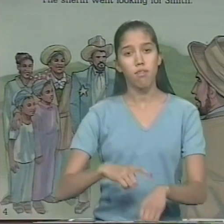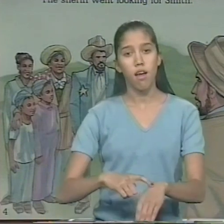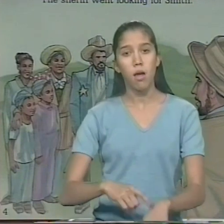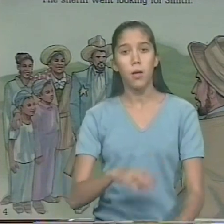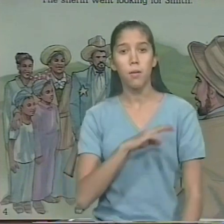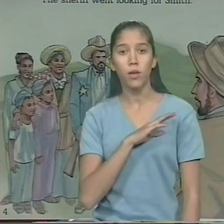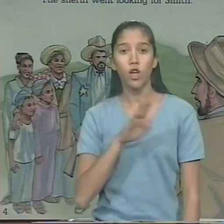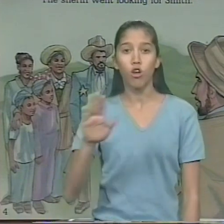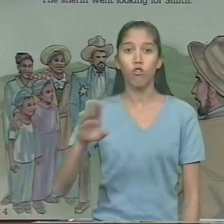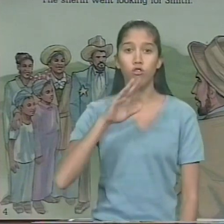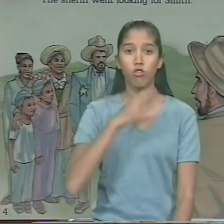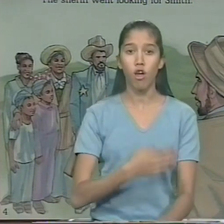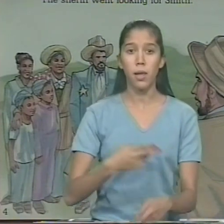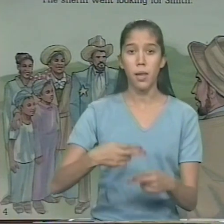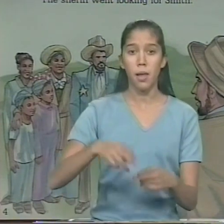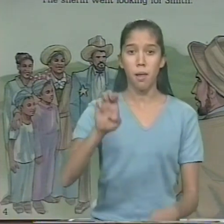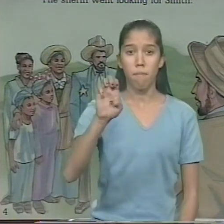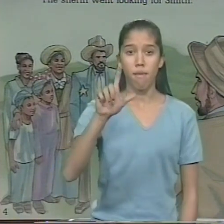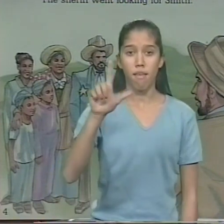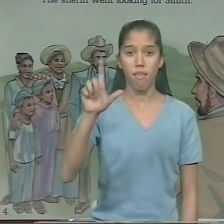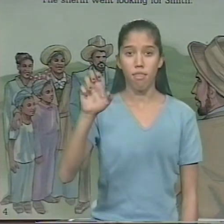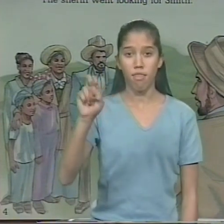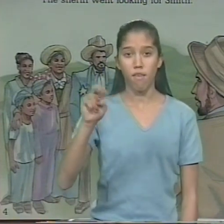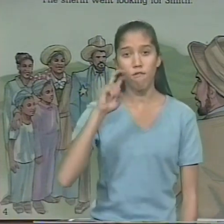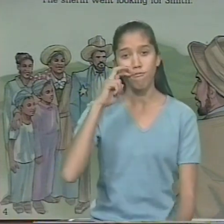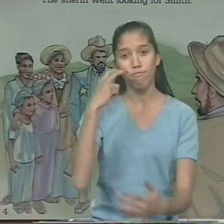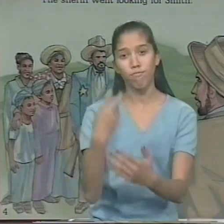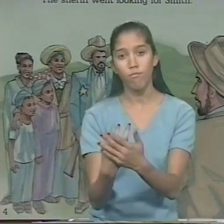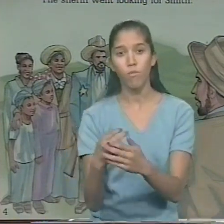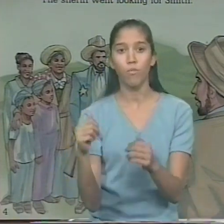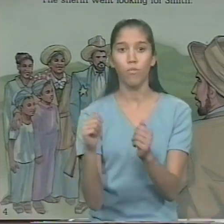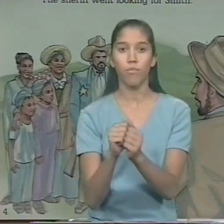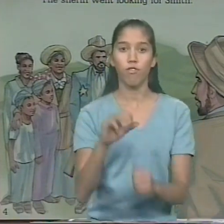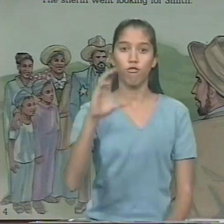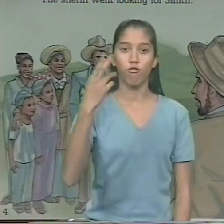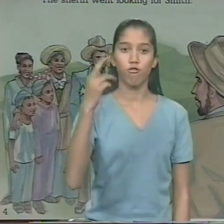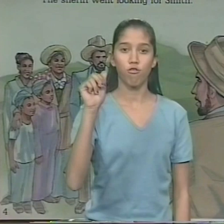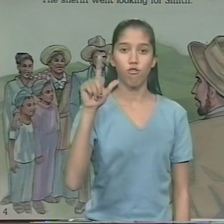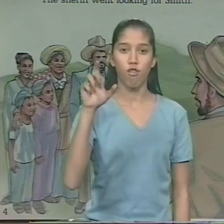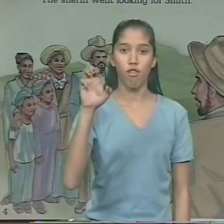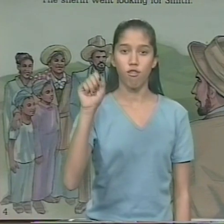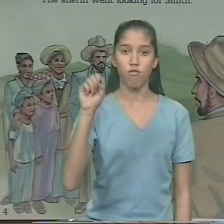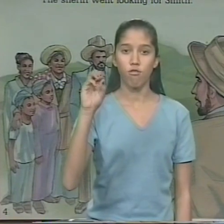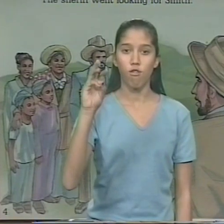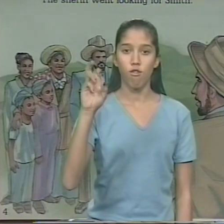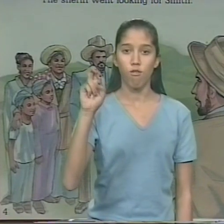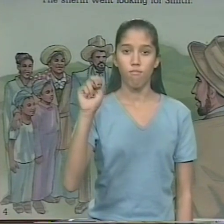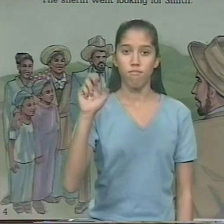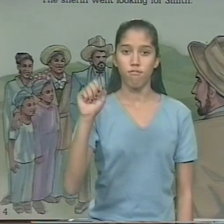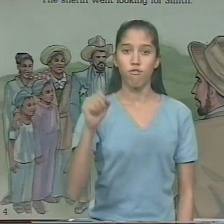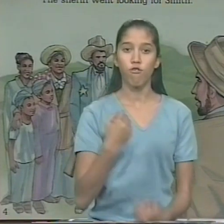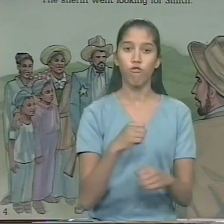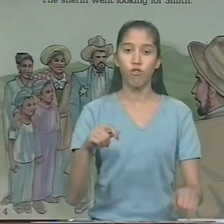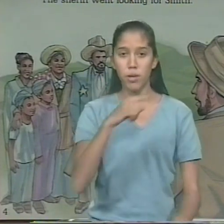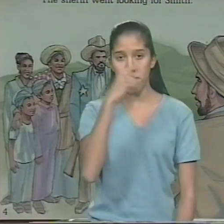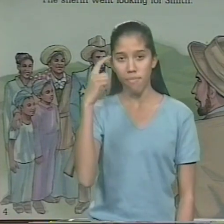Meanwhile, Biddy's daughter Ellen fell in love with Charles Owens, a free black man. Charles did not want Biddy and Ellen to